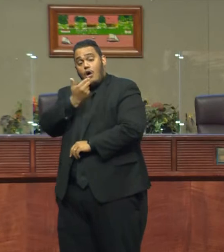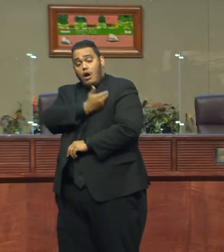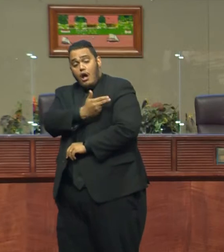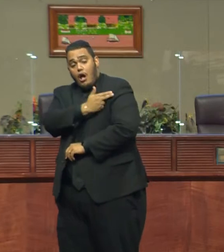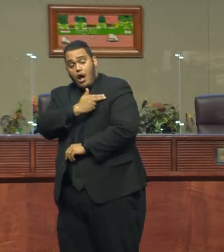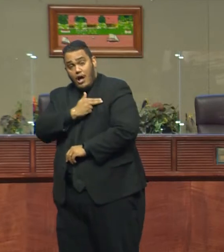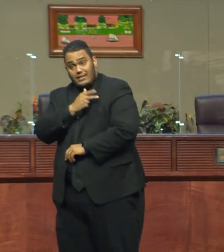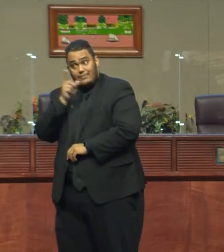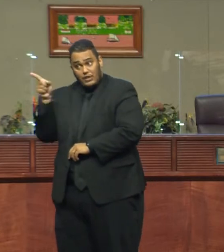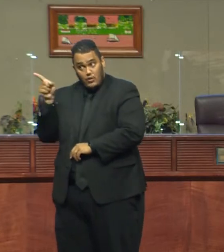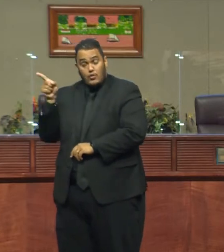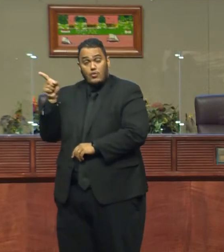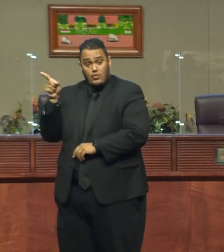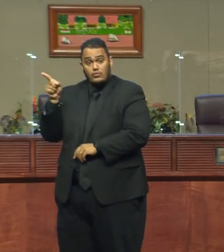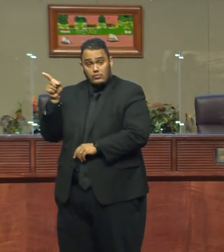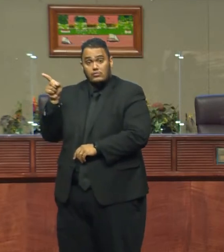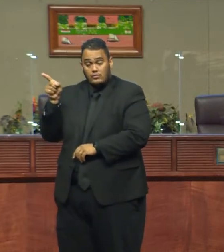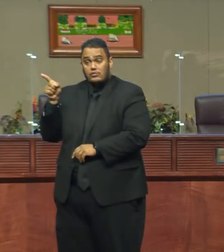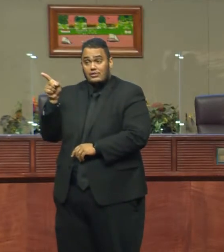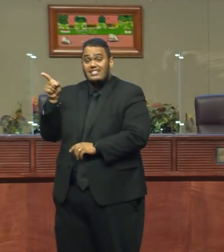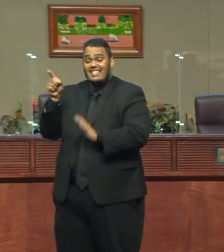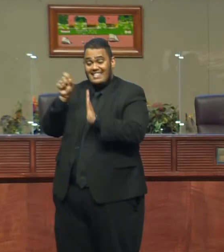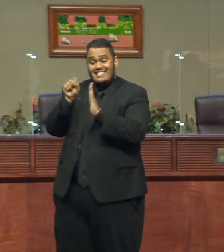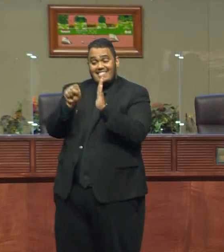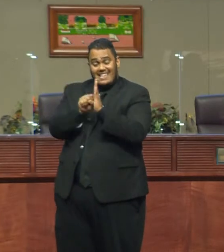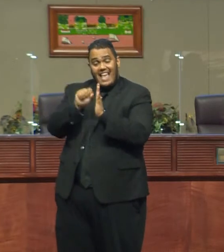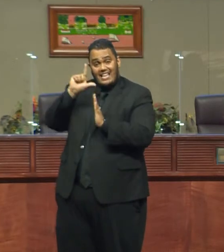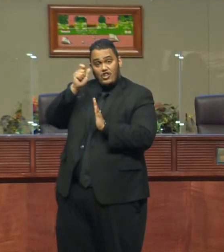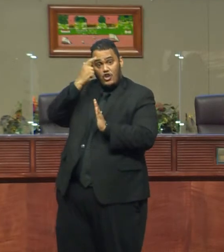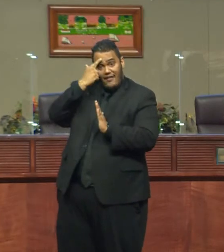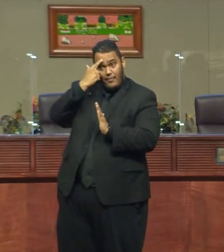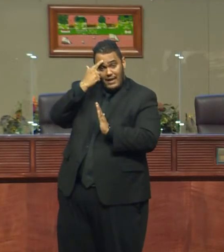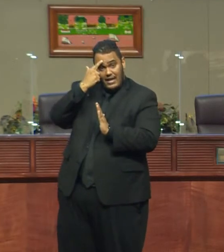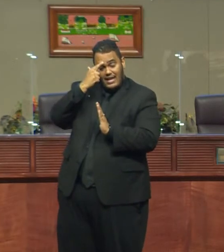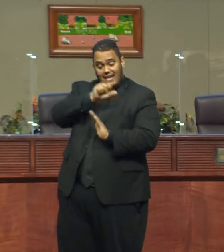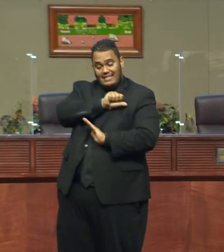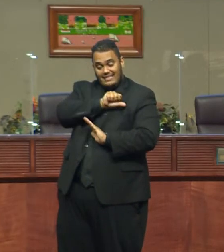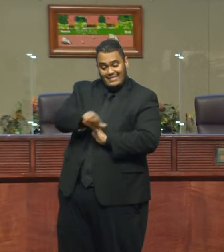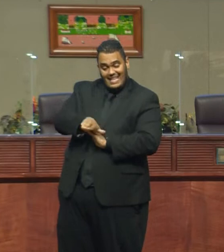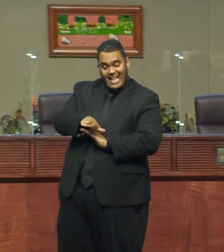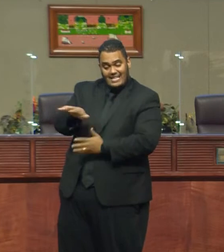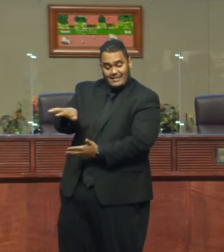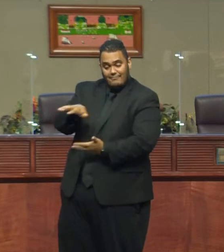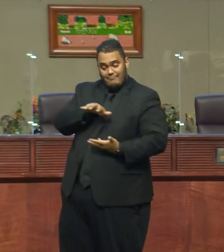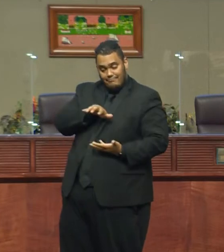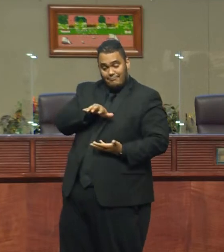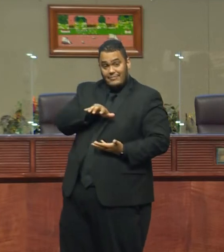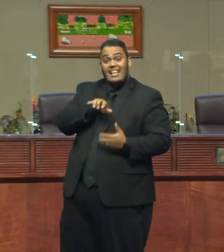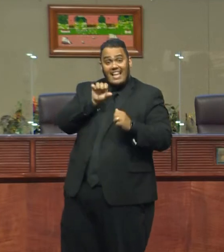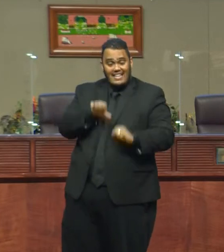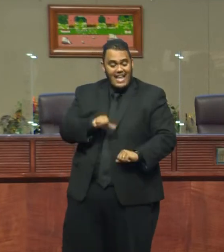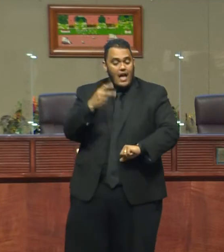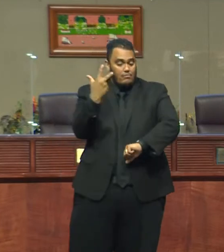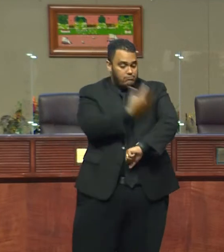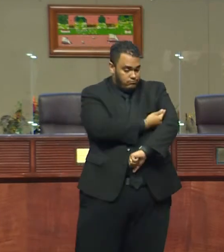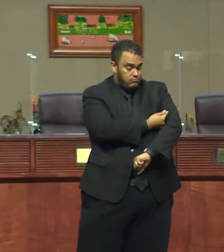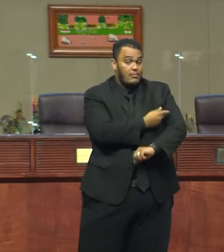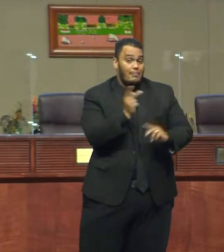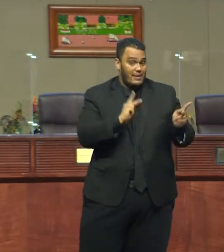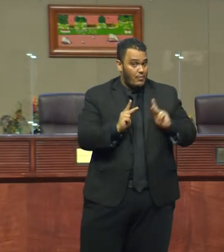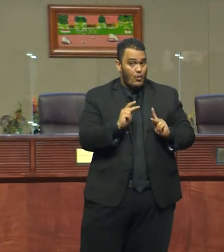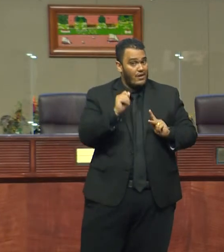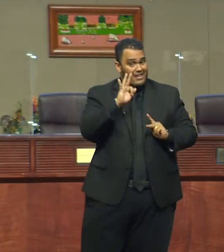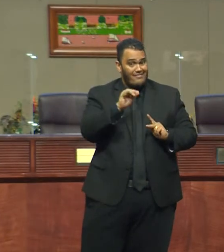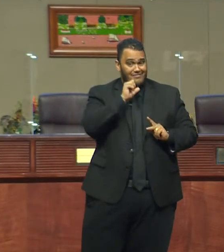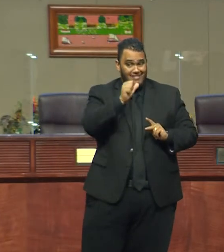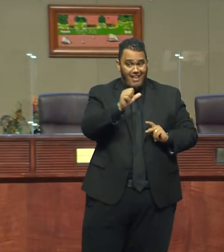the state to work in people with pre-existing conditions, even if they are not 65. Also, I